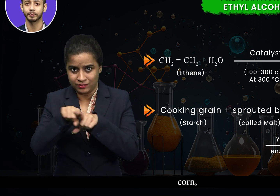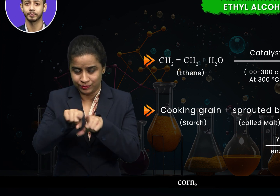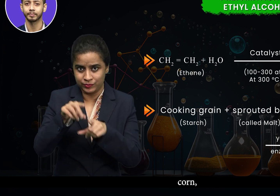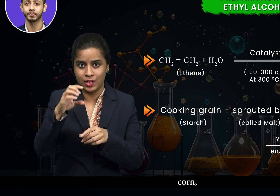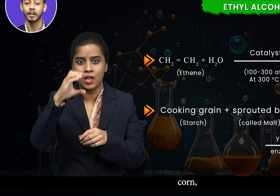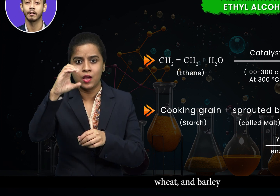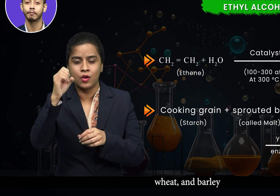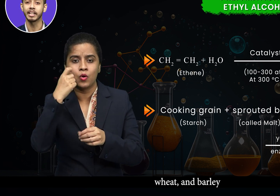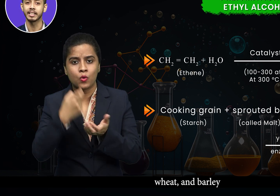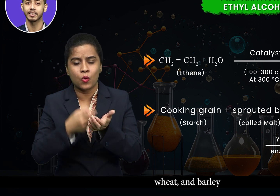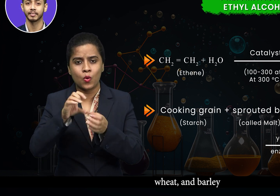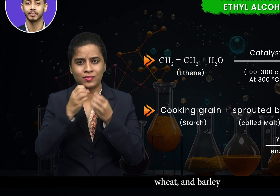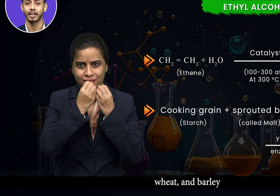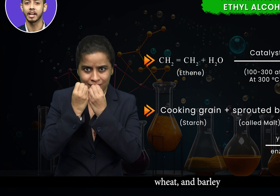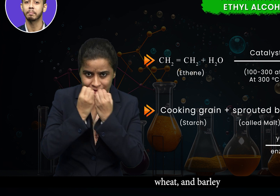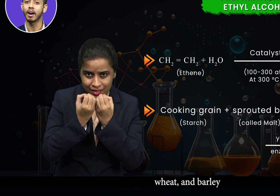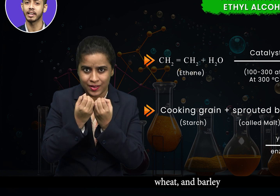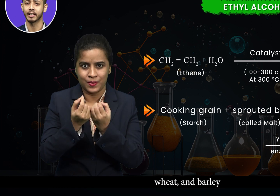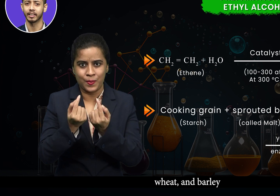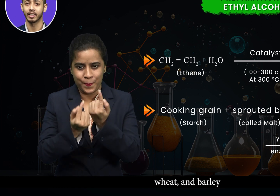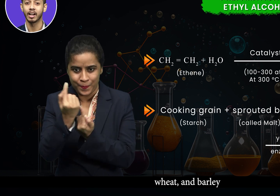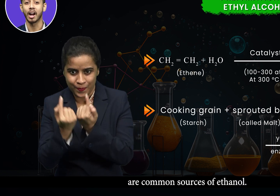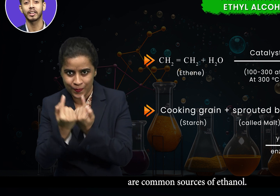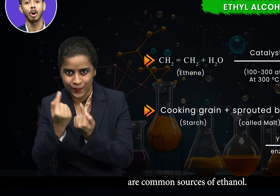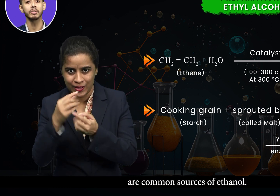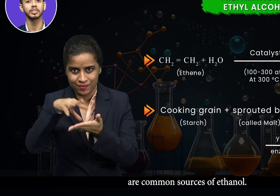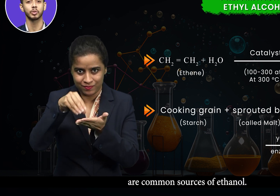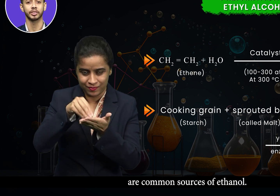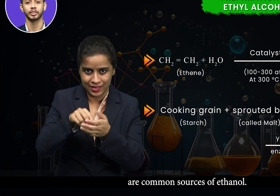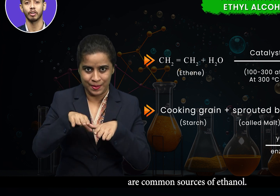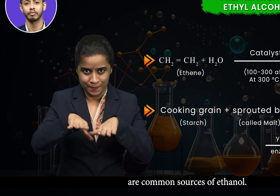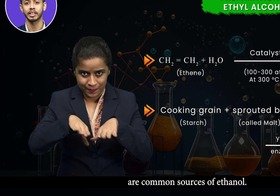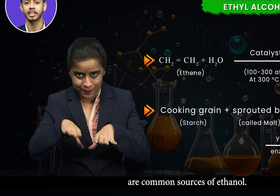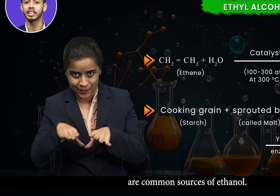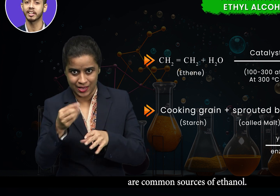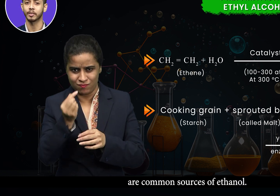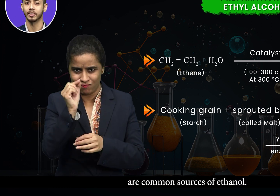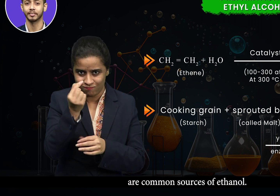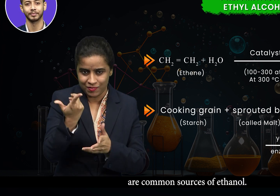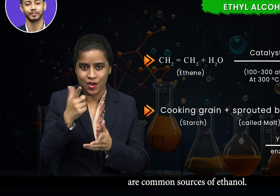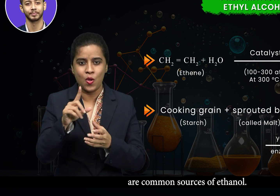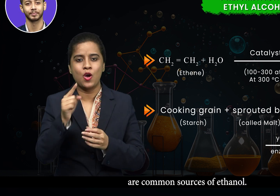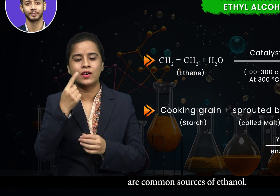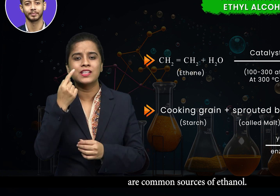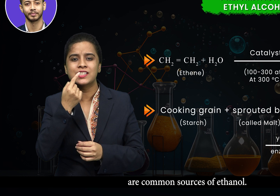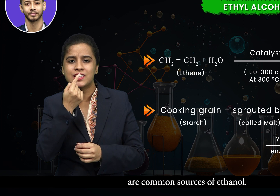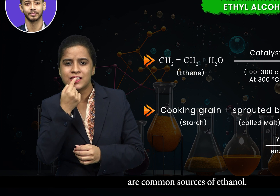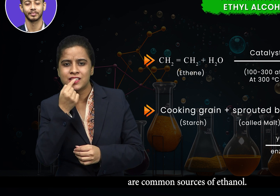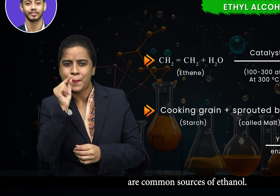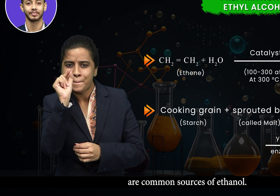corn, wheat and barley are common sources of ethanol.